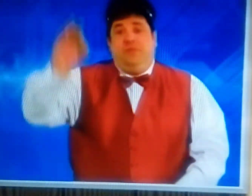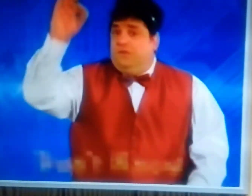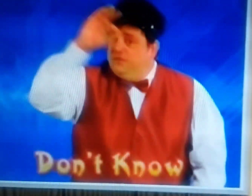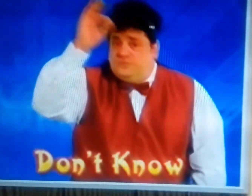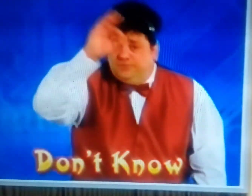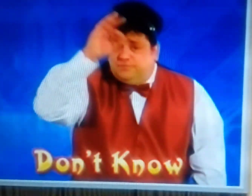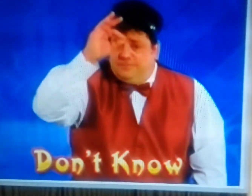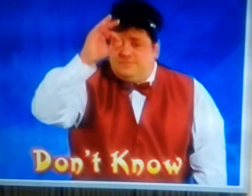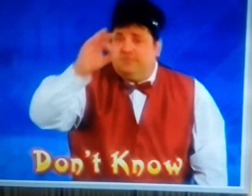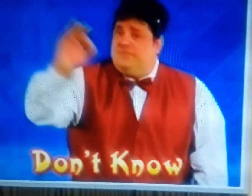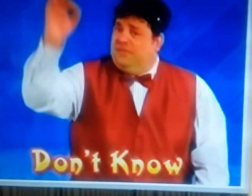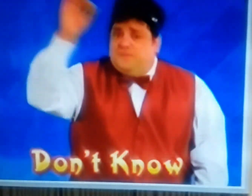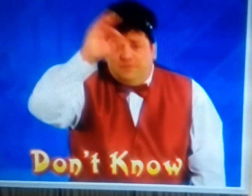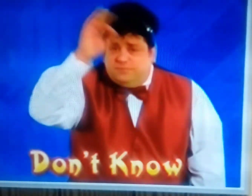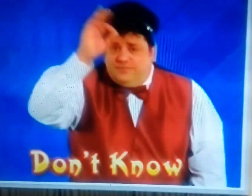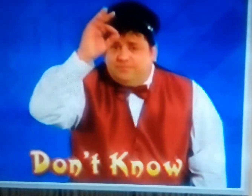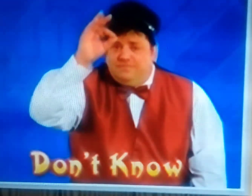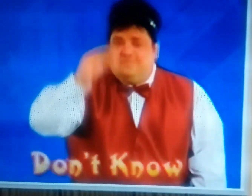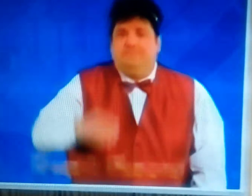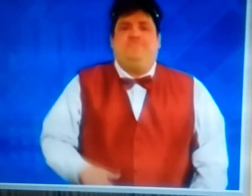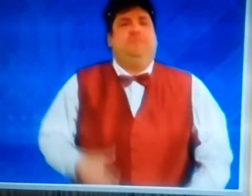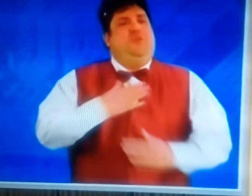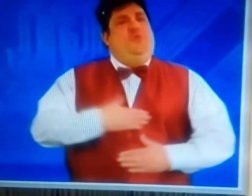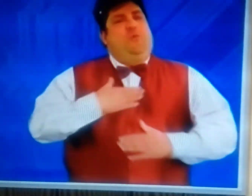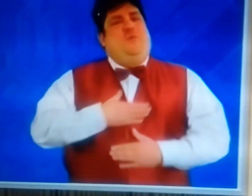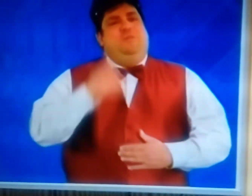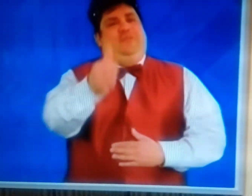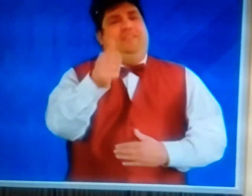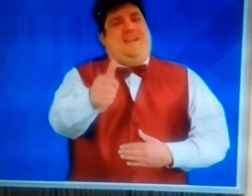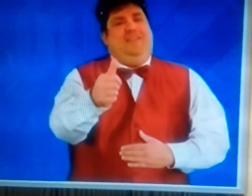Don't know. Don't know. Enjoy yourself.